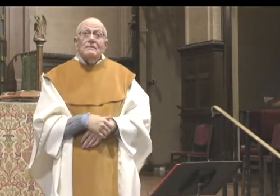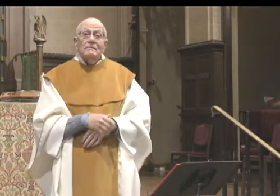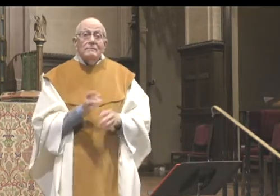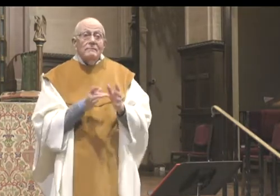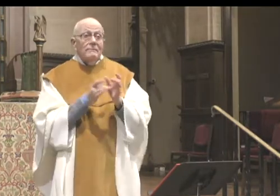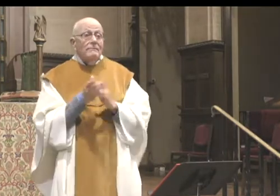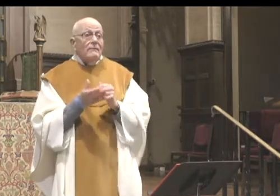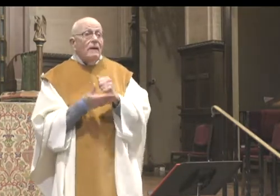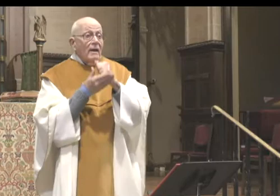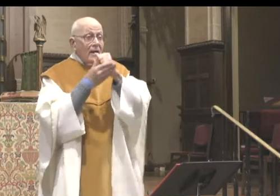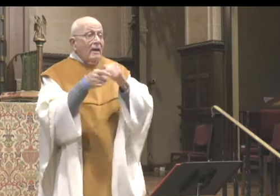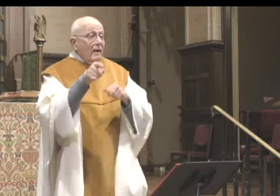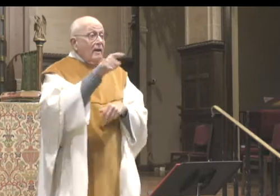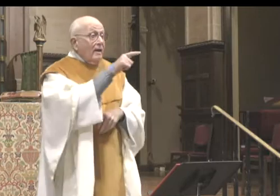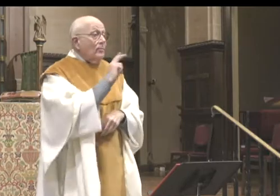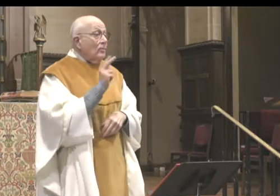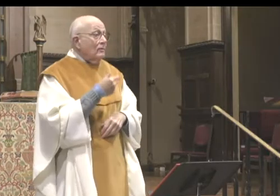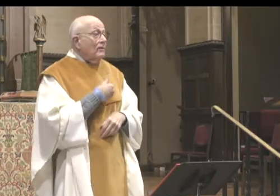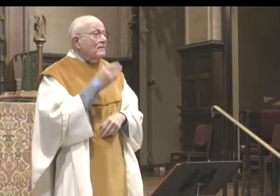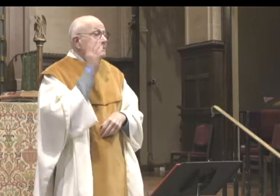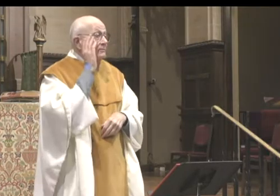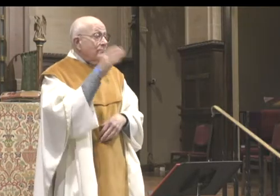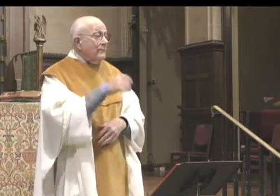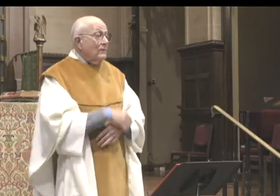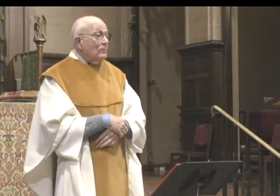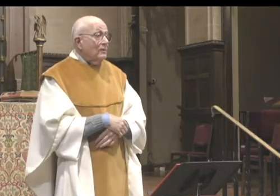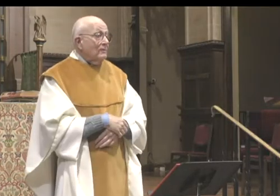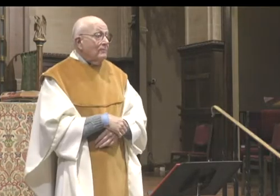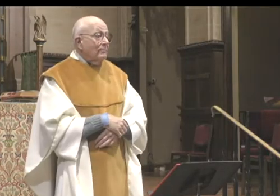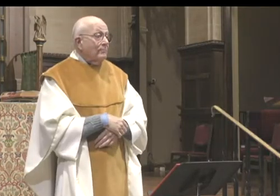want. Jesus will help us. He will.